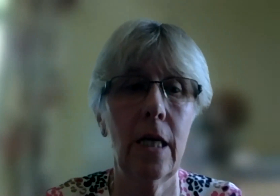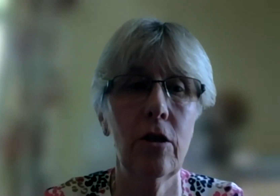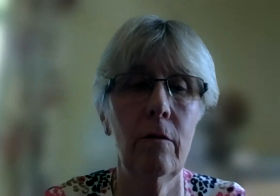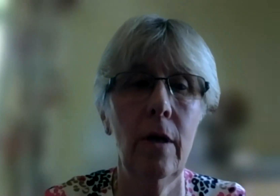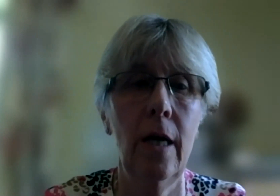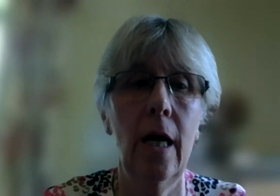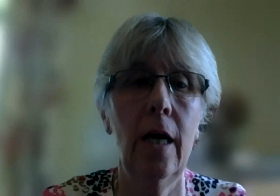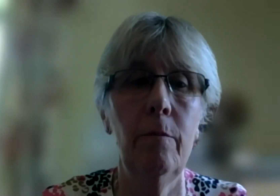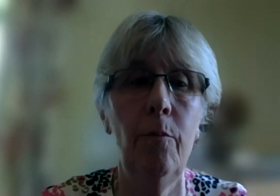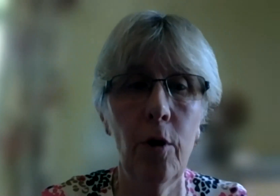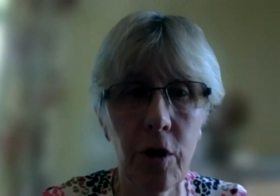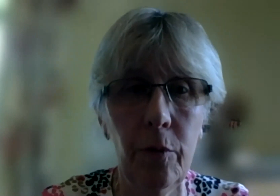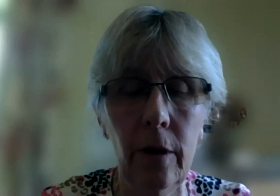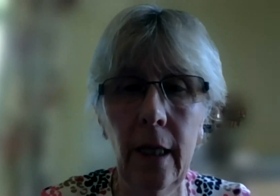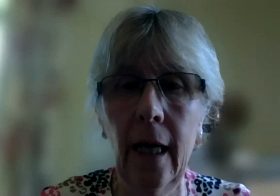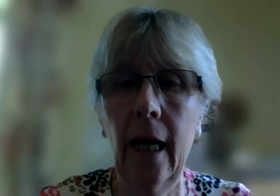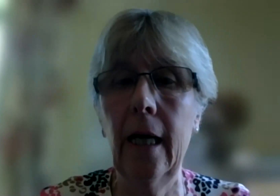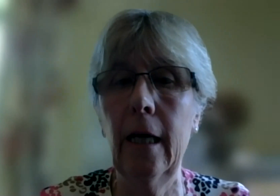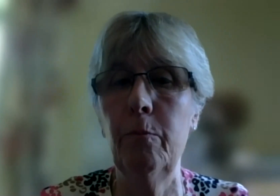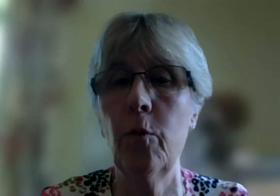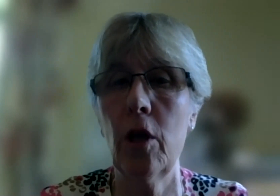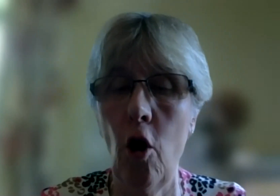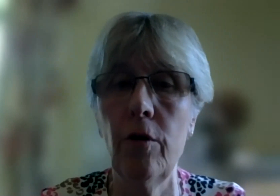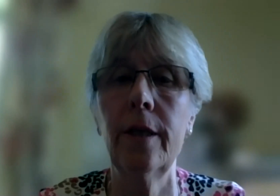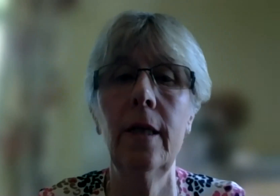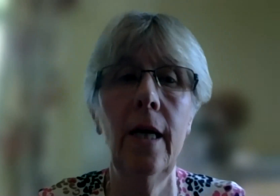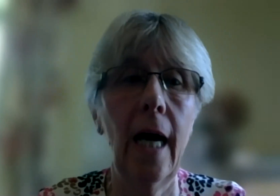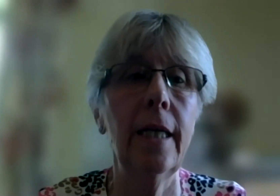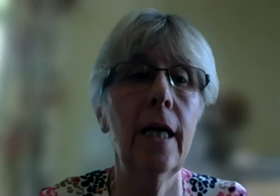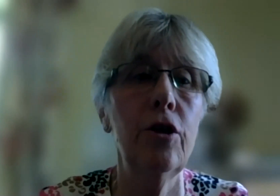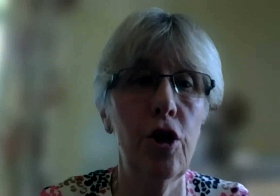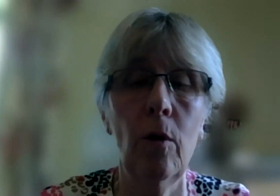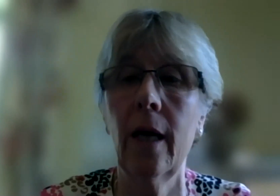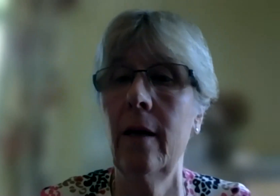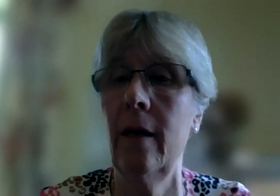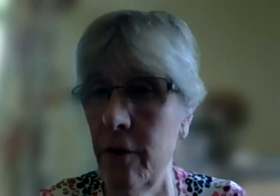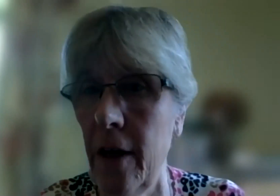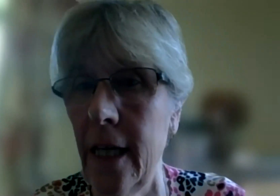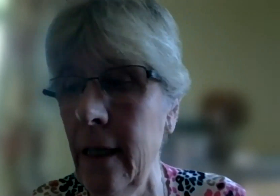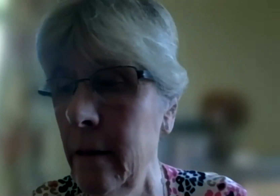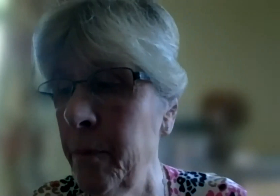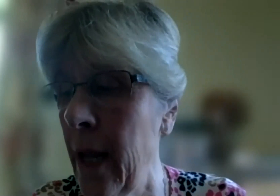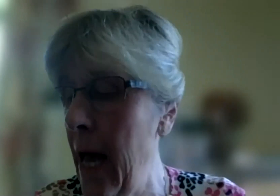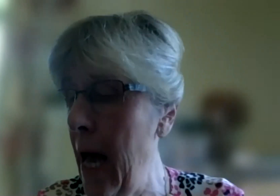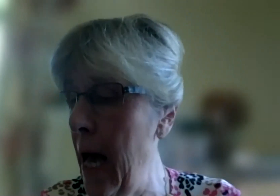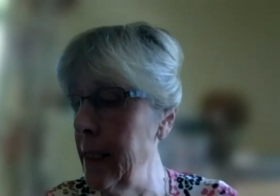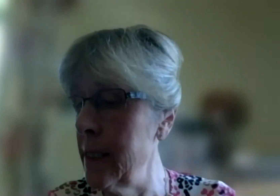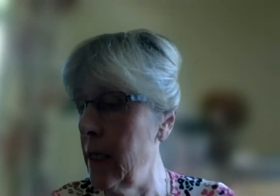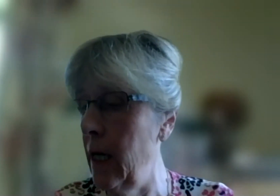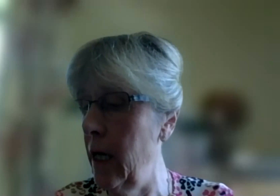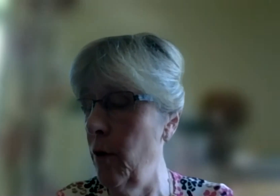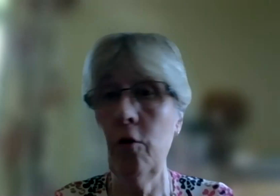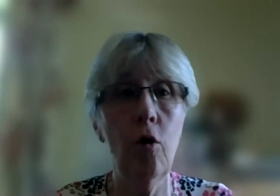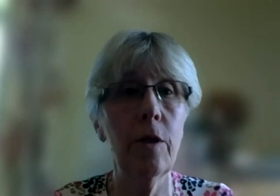this session possible, with Lauren, Anya, Julia, and Fede.